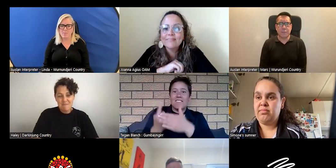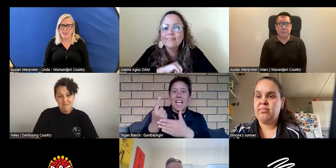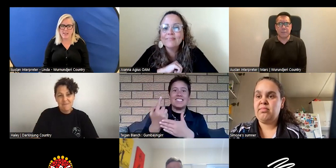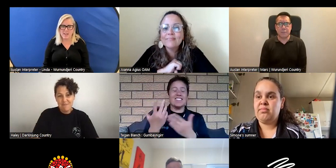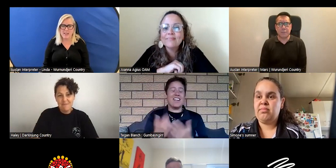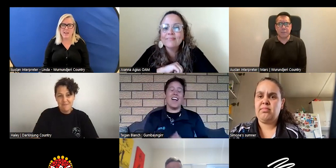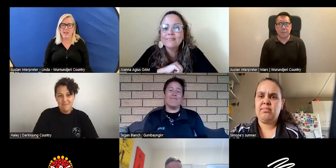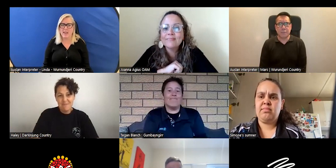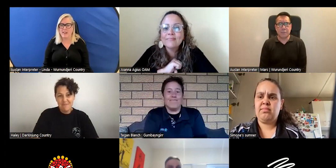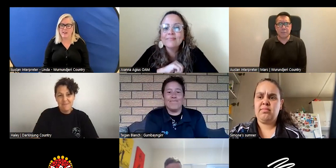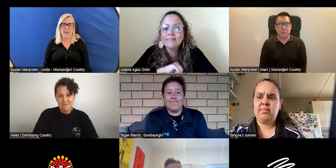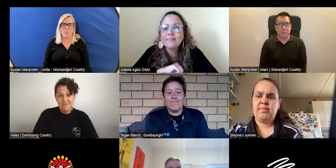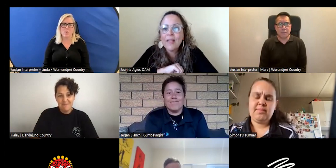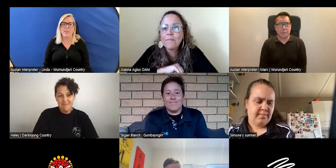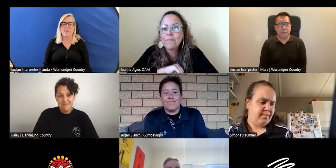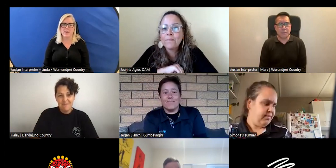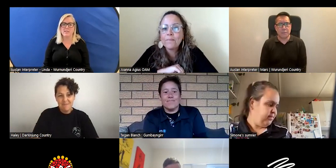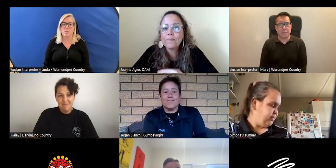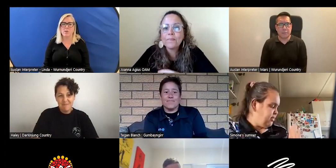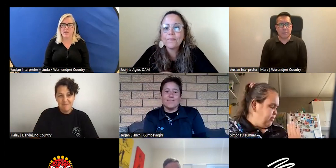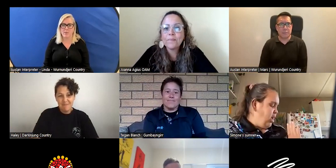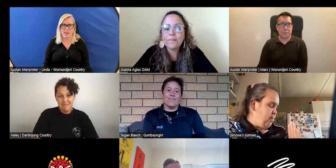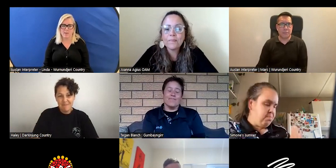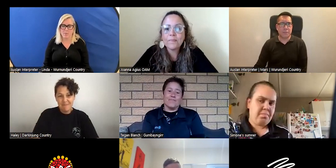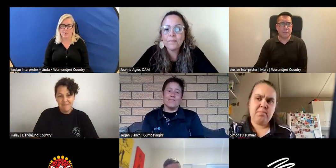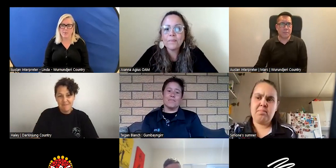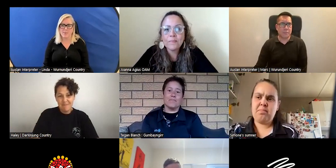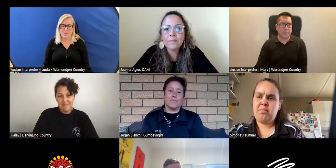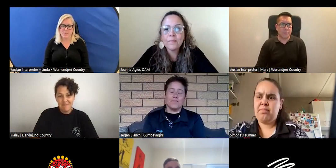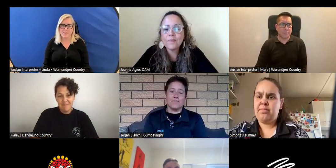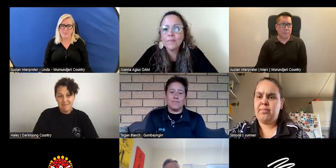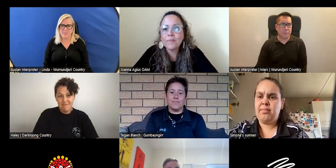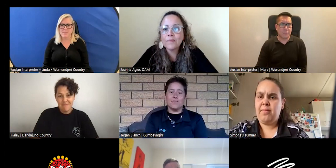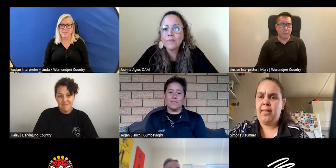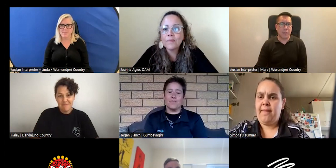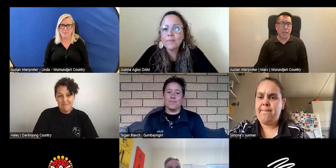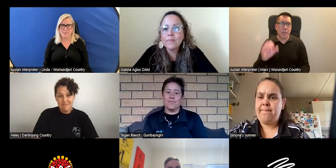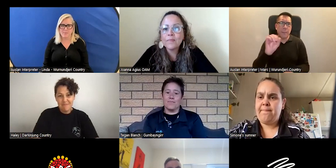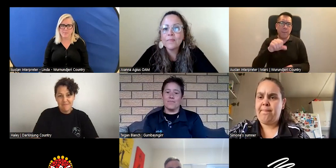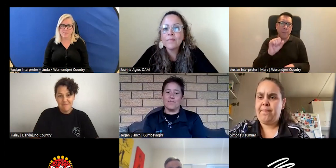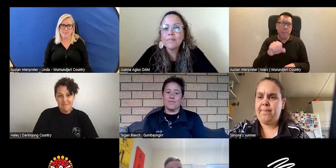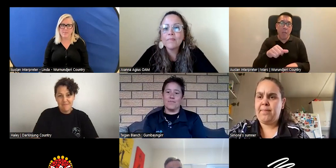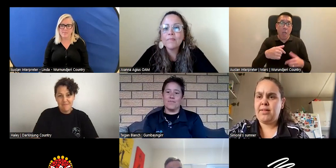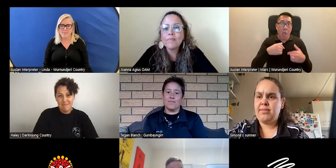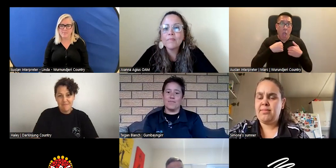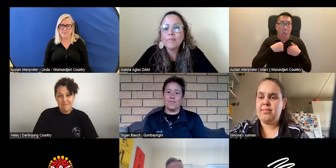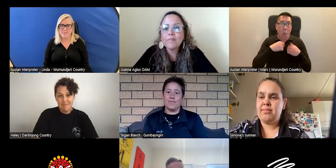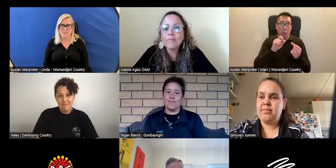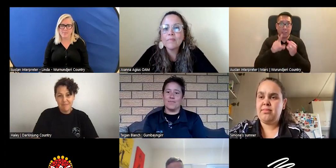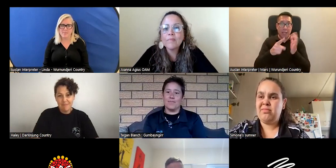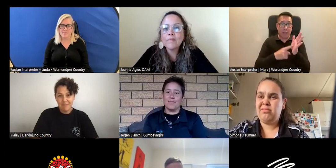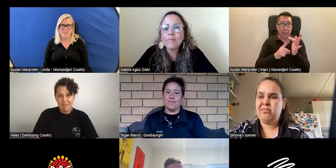was happening and what the events were coming up. Yeah. I'll send the links